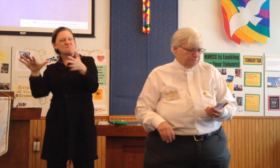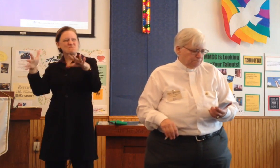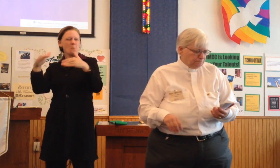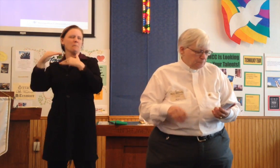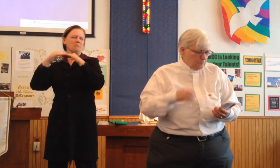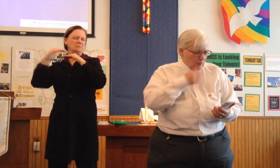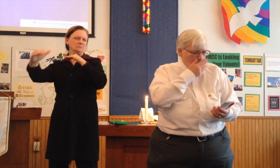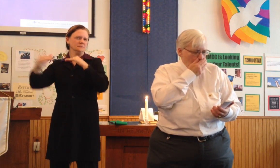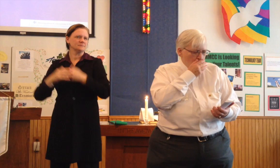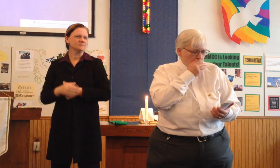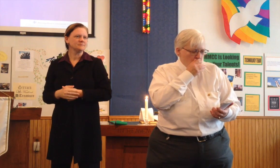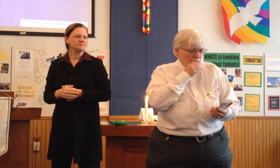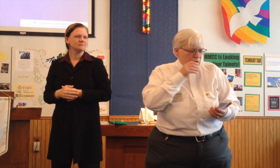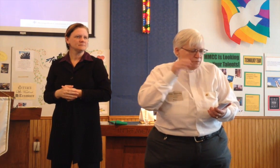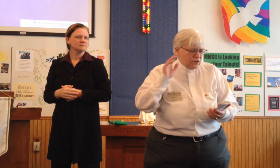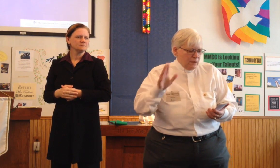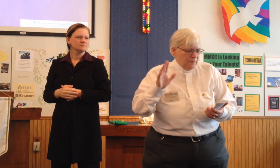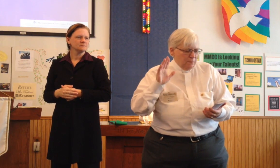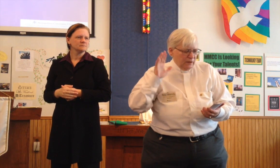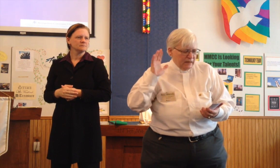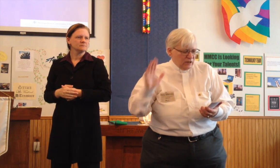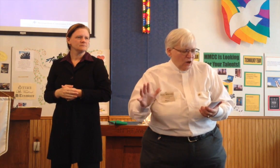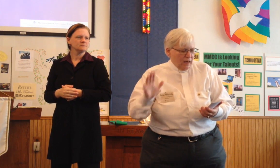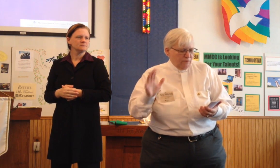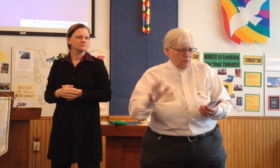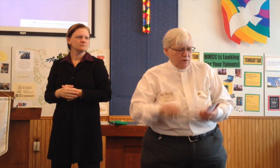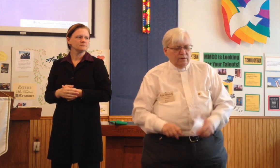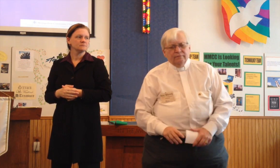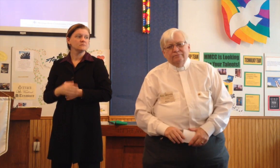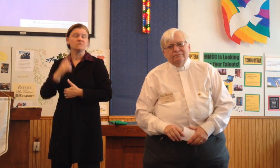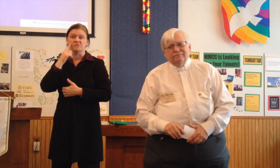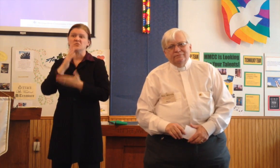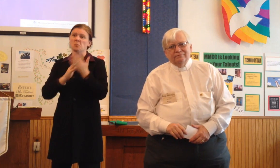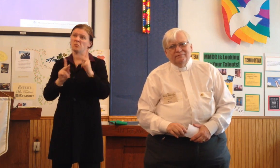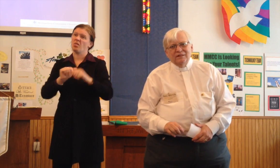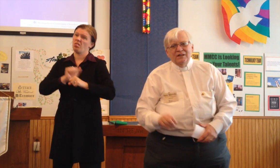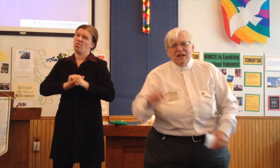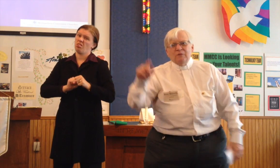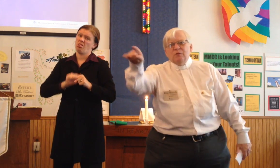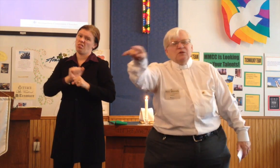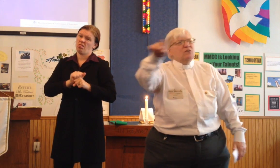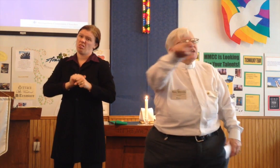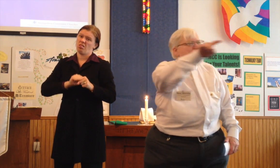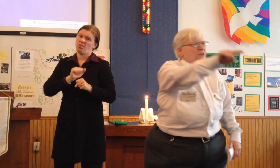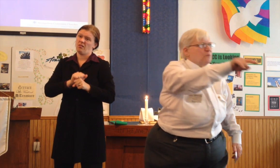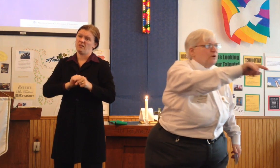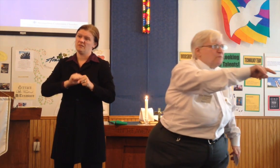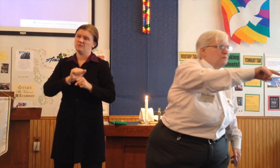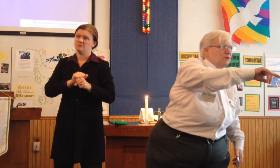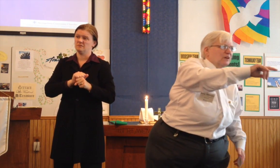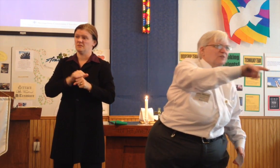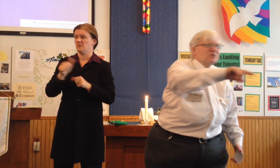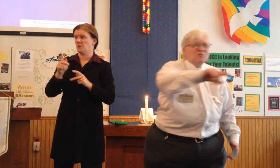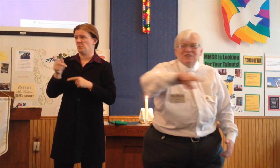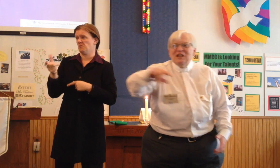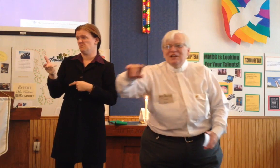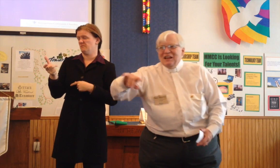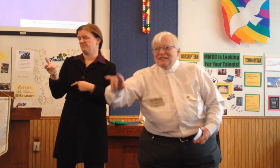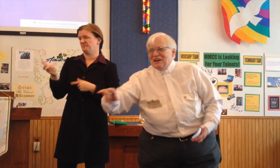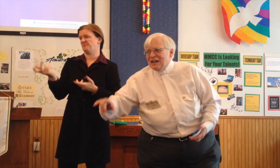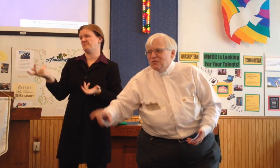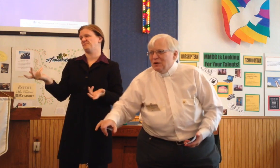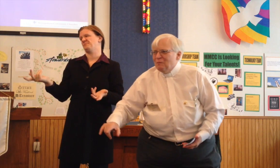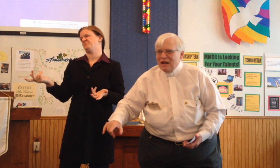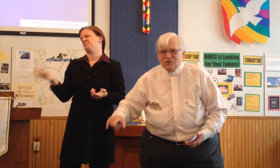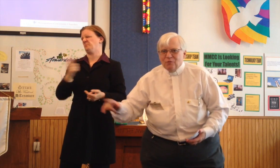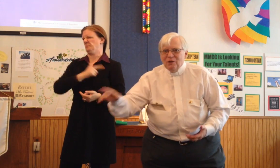Right? For some people, it's a lot of work. And when we look at other people, it looks to us like